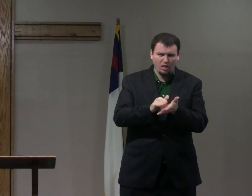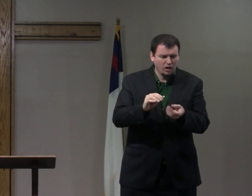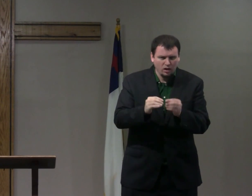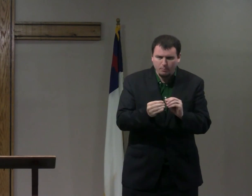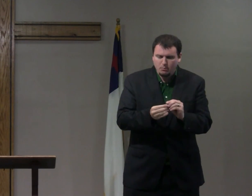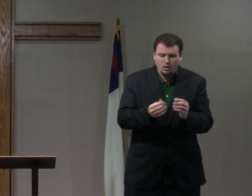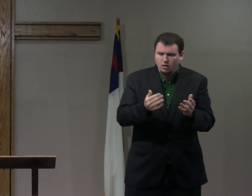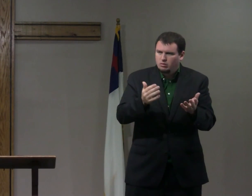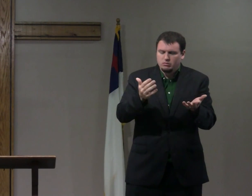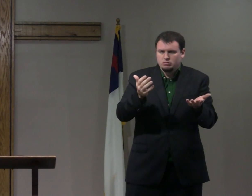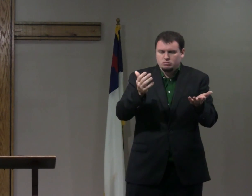7 billion people.